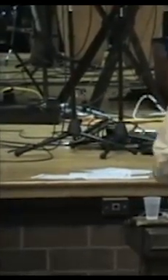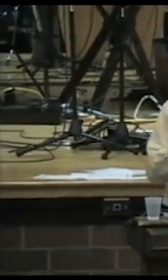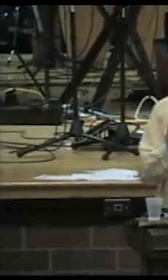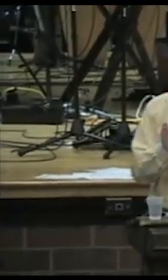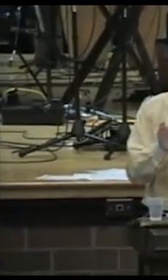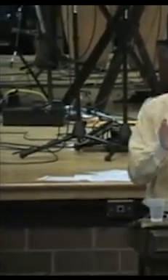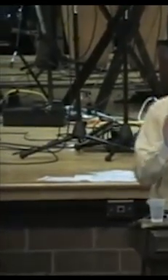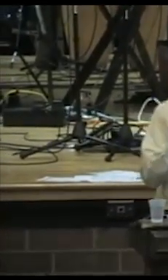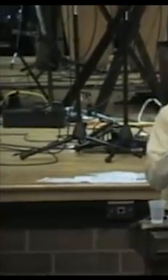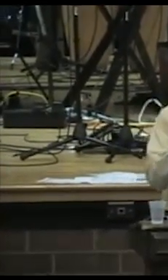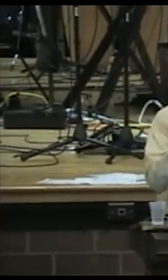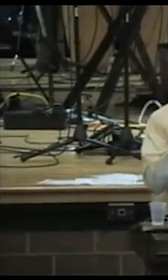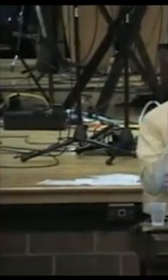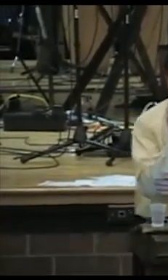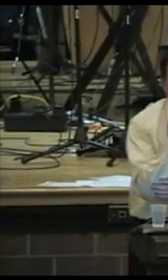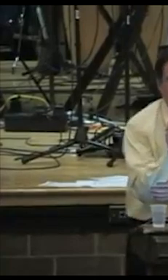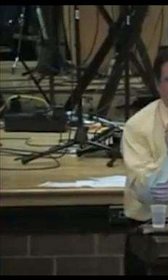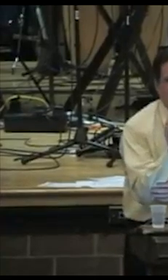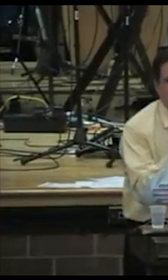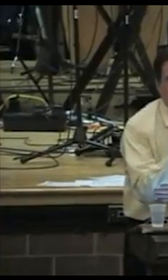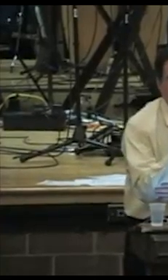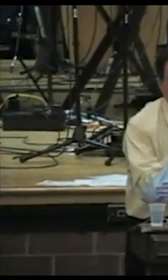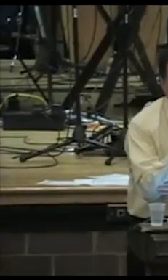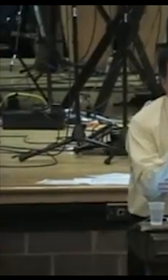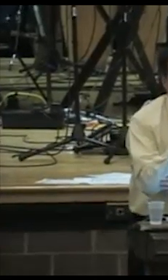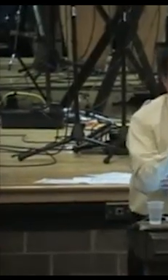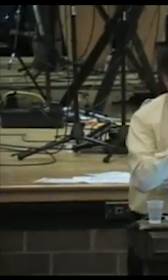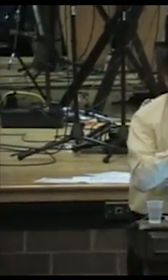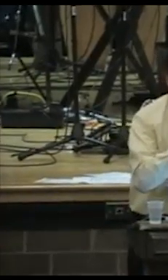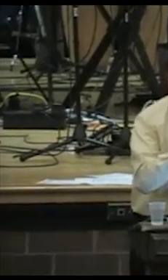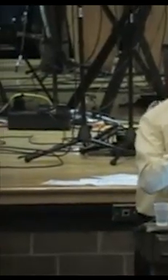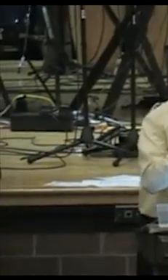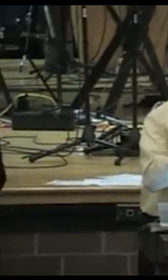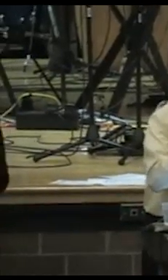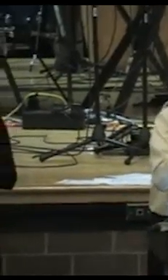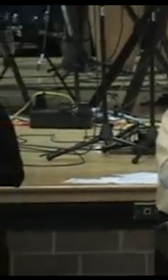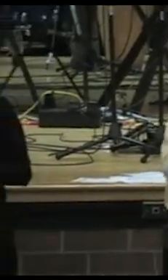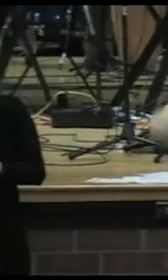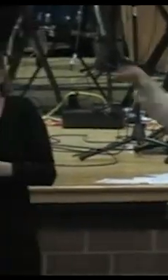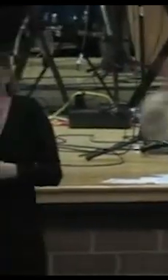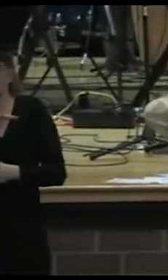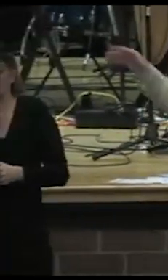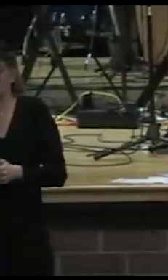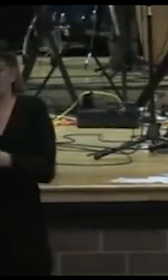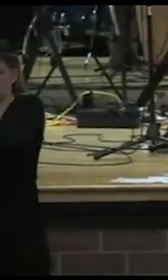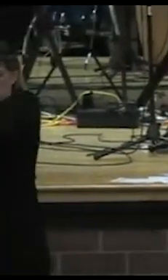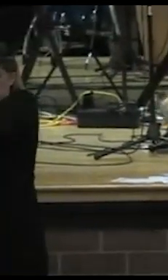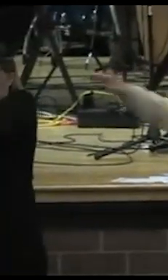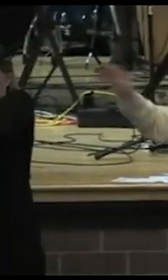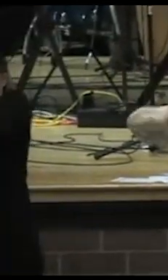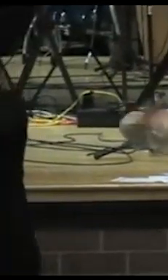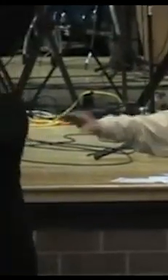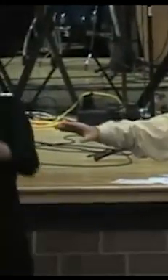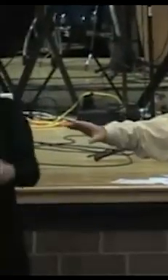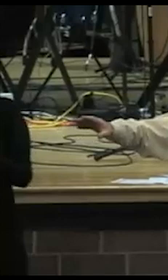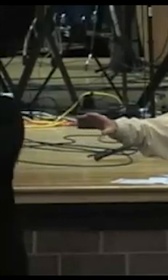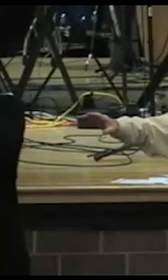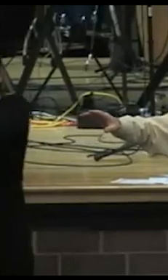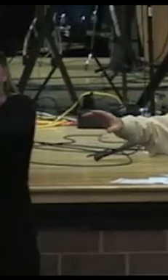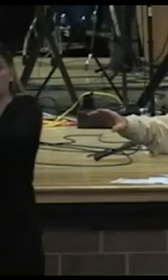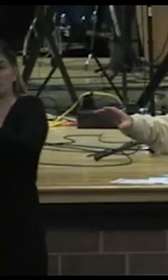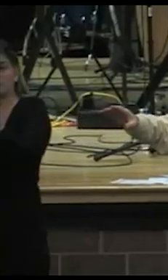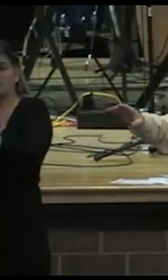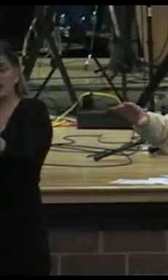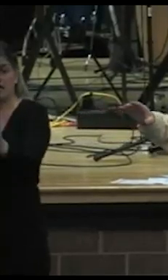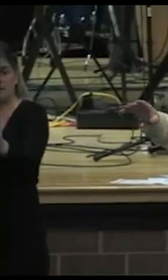I had a 22, the difference between a shotgun and a 22, a shotgun goes over here, over here, over here. They do all this kind of stuff.